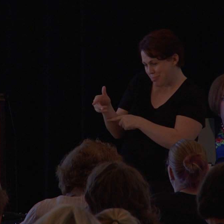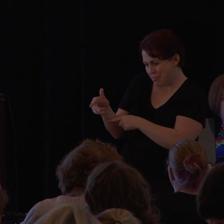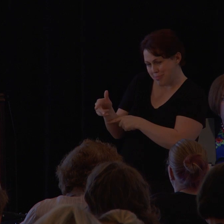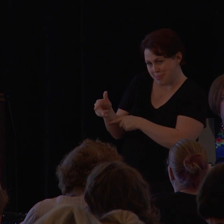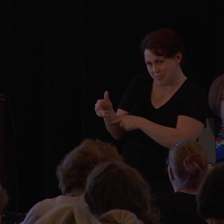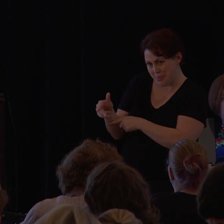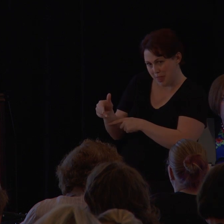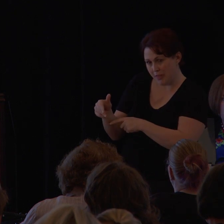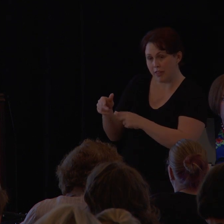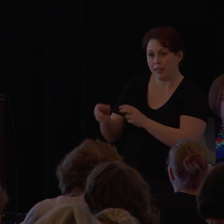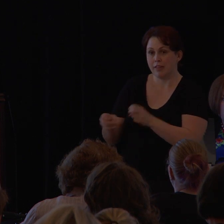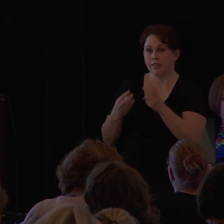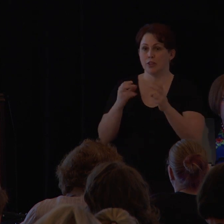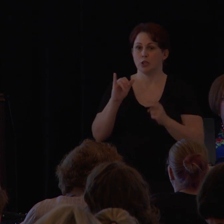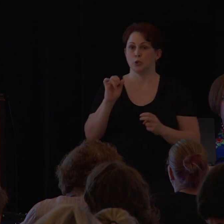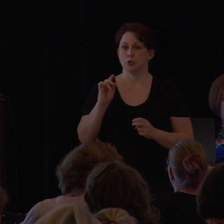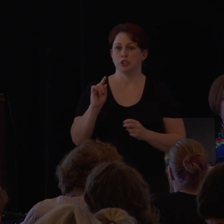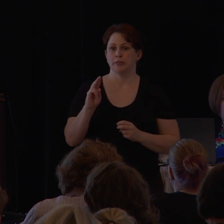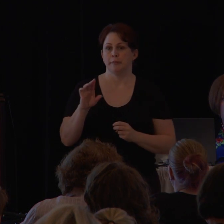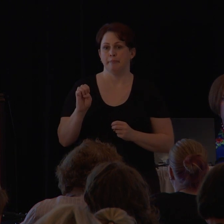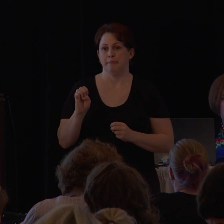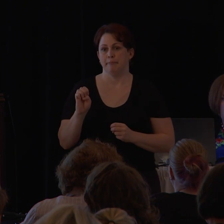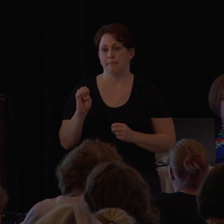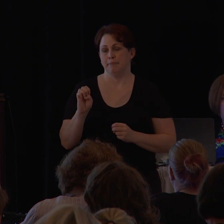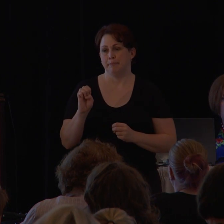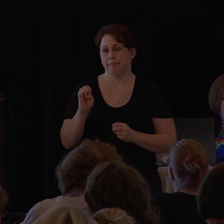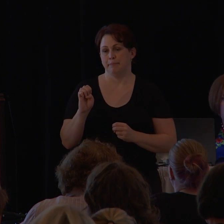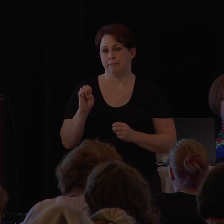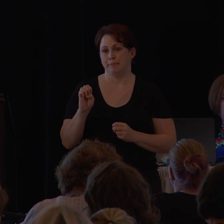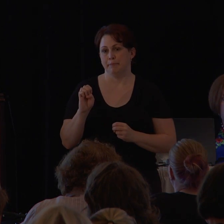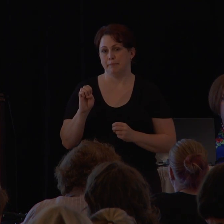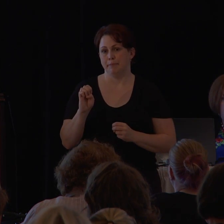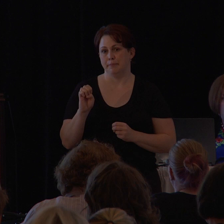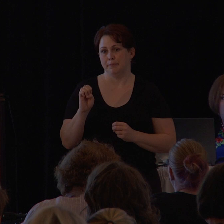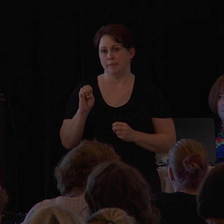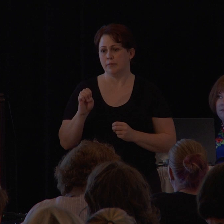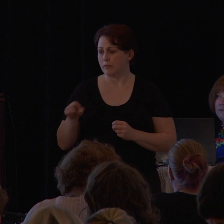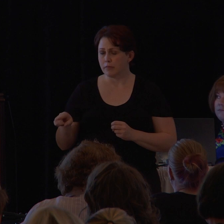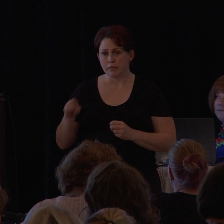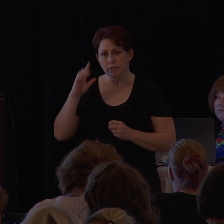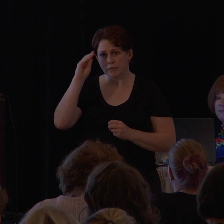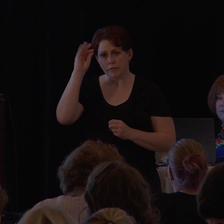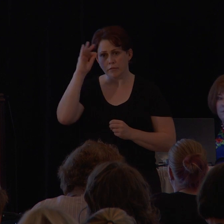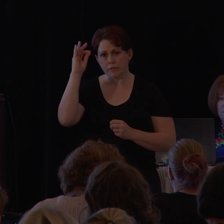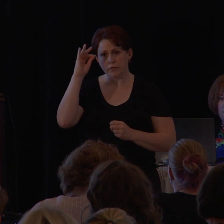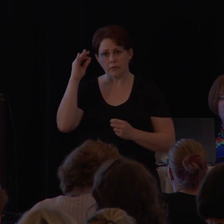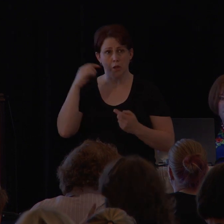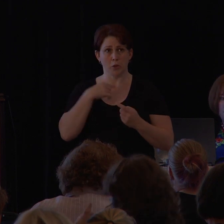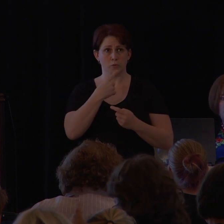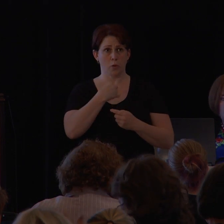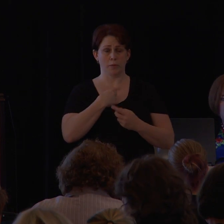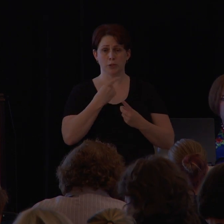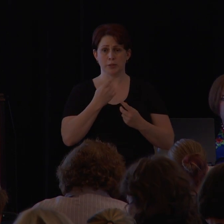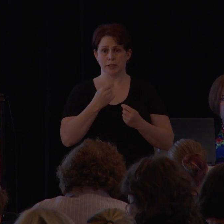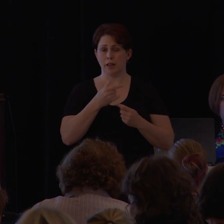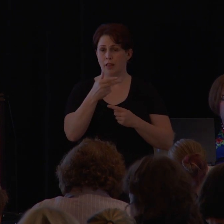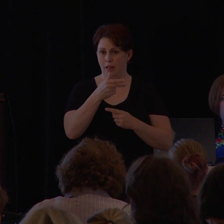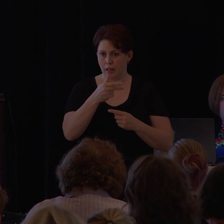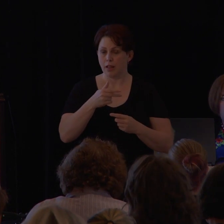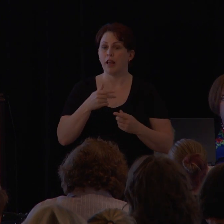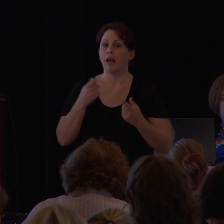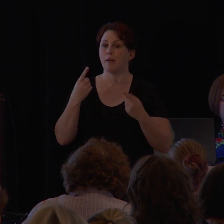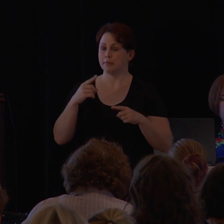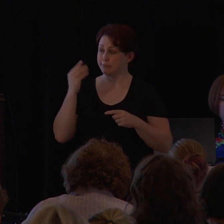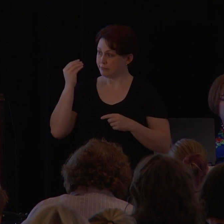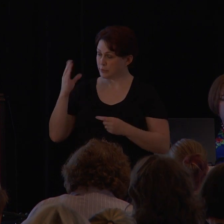swearing and put it on YouTube. And so, of course, he was not aware that this was not a good thing to do. That was brought to the attention of